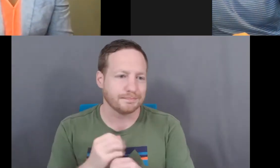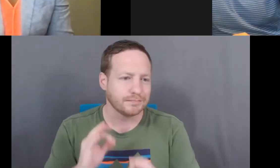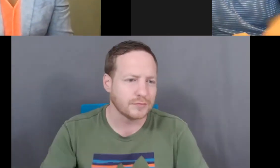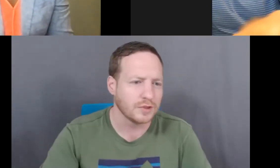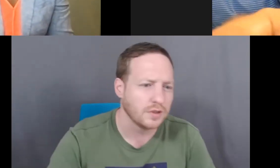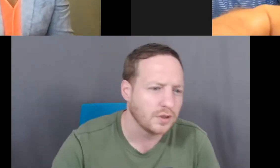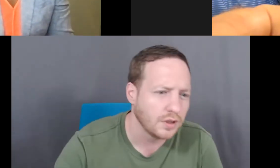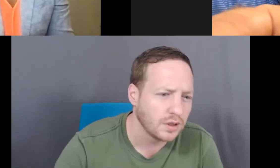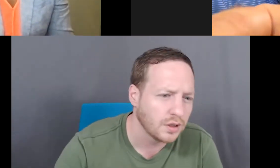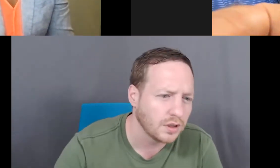Great, thank you for your time, Brett.